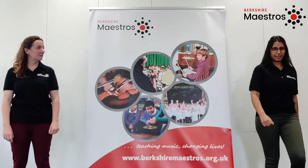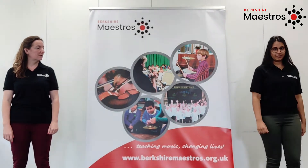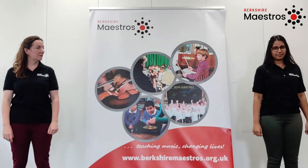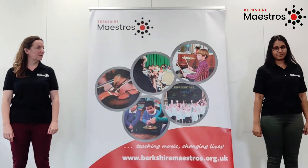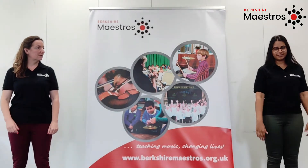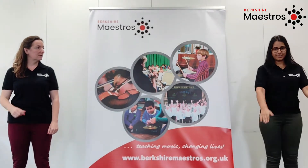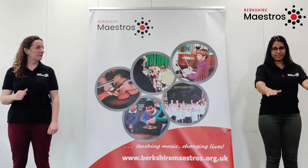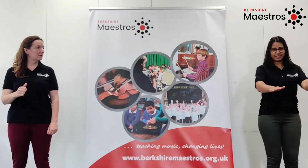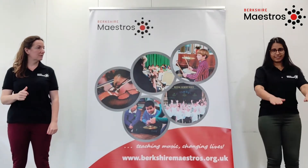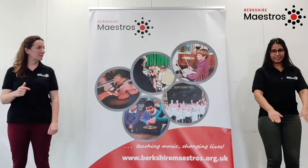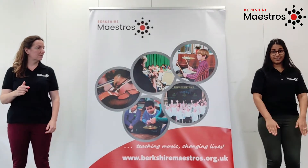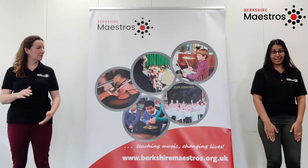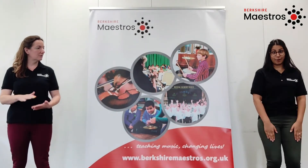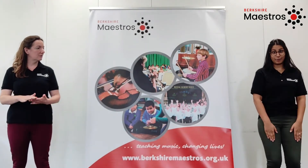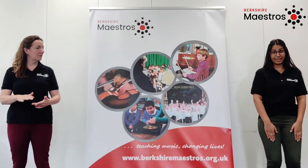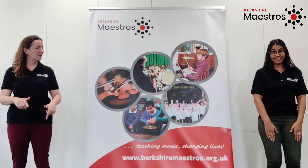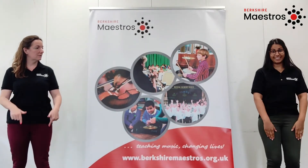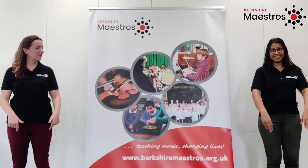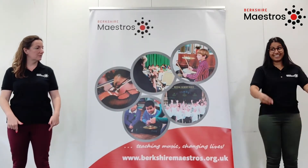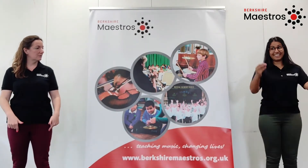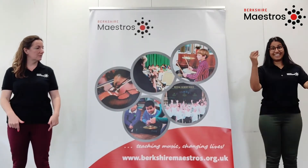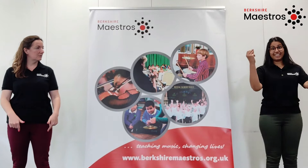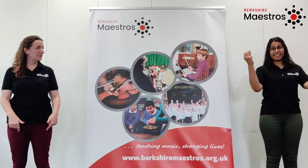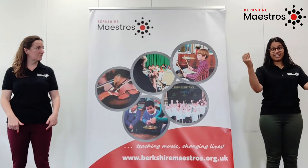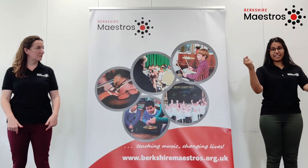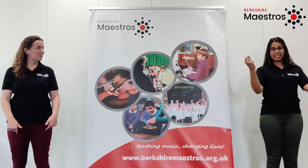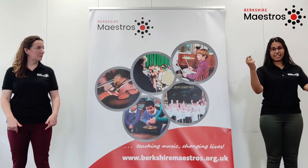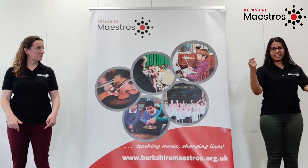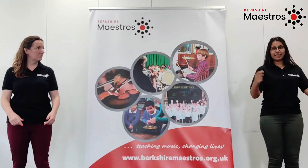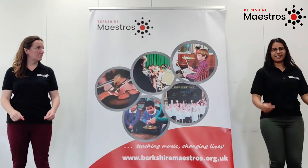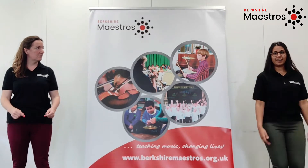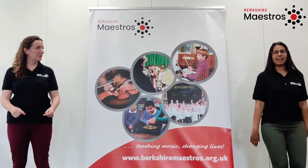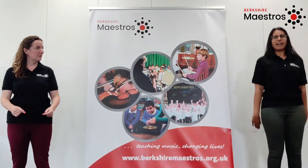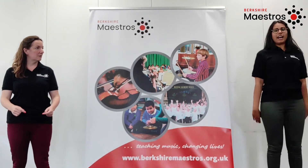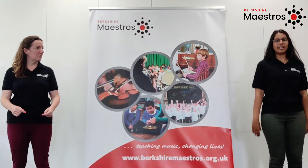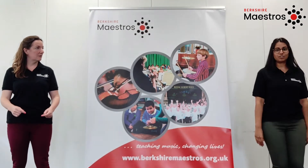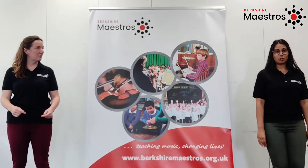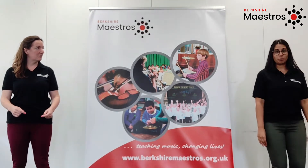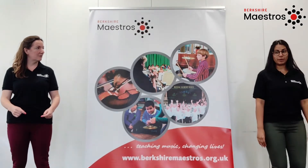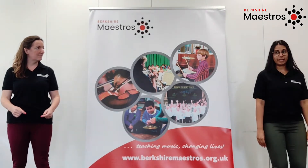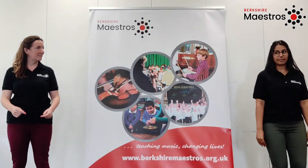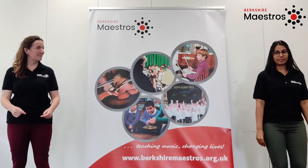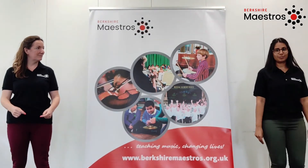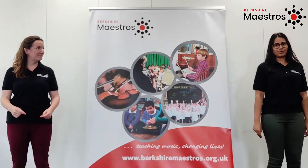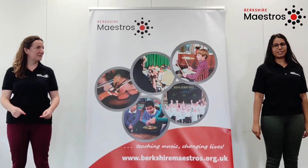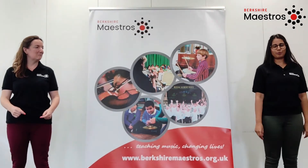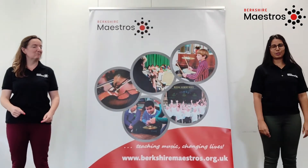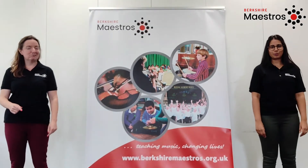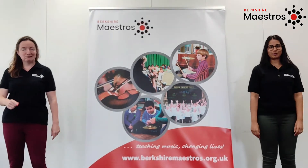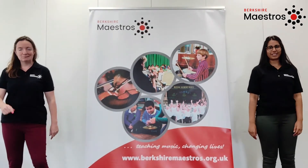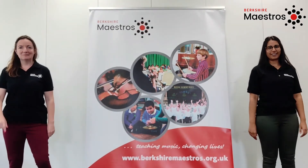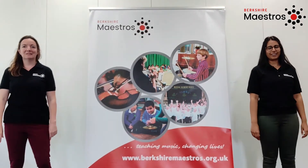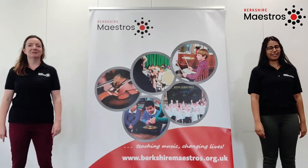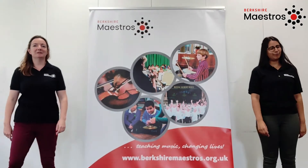stamping, tapping, clicking, and jumping. Shall we see if we can do it all together? Here we